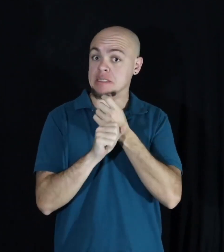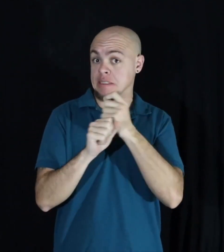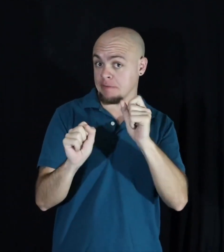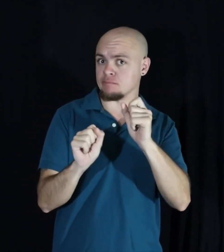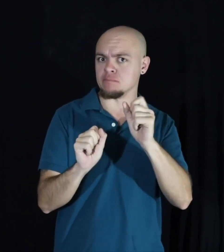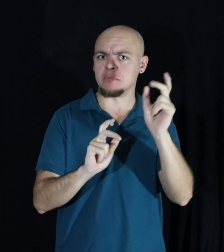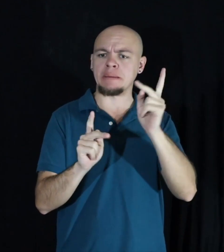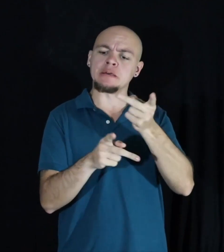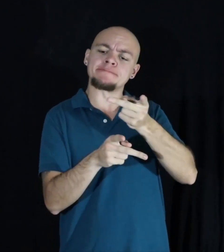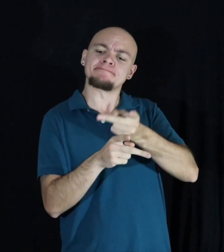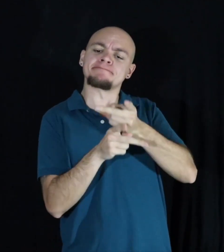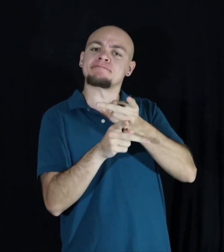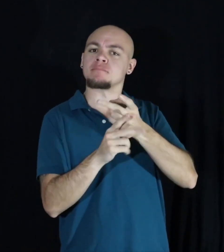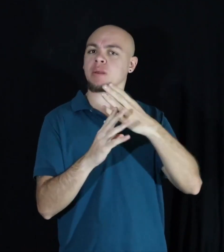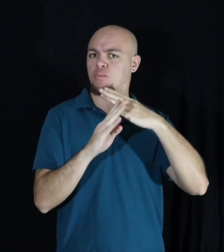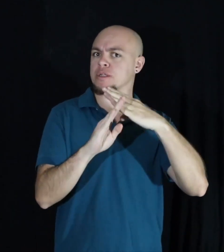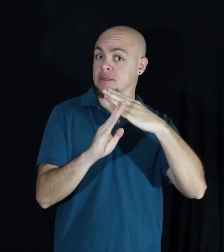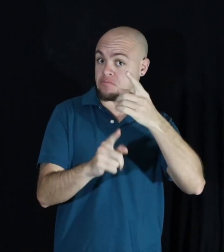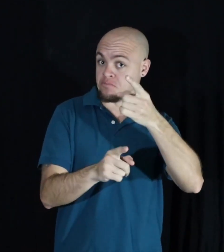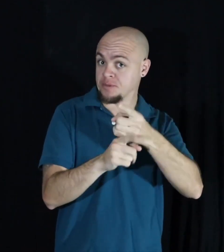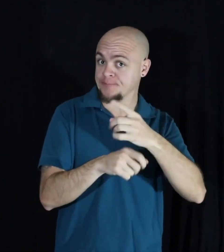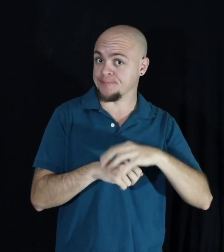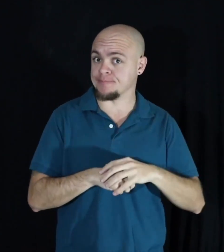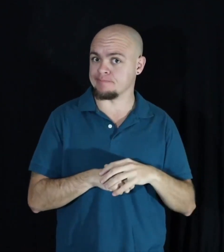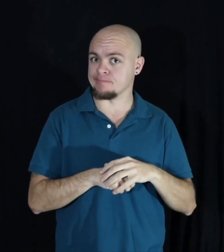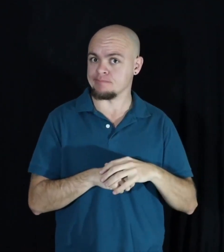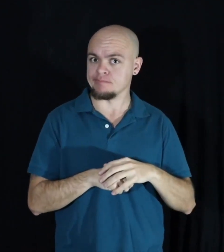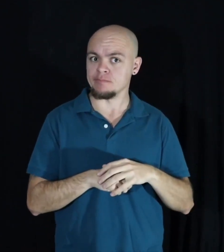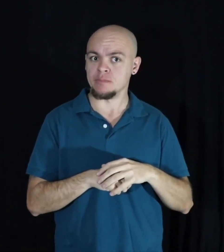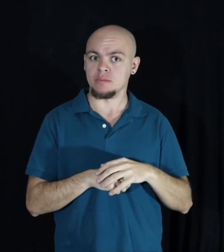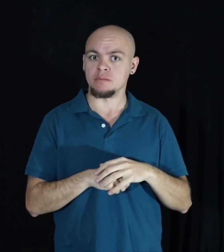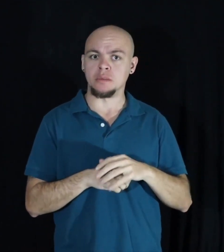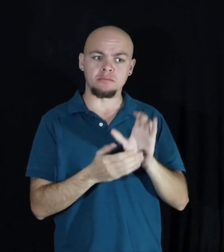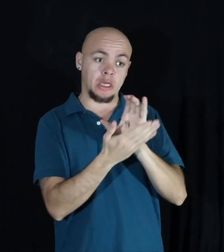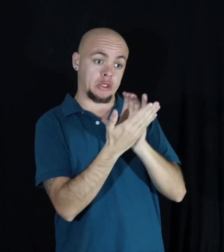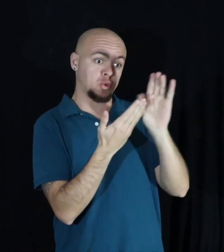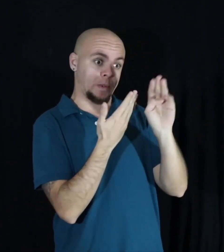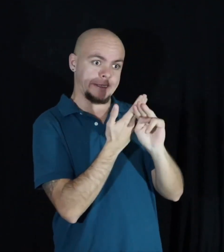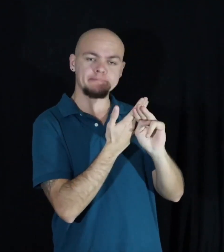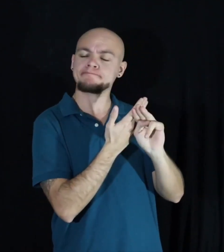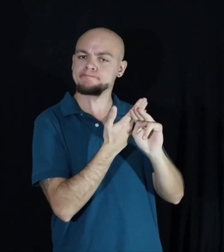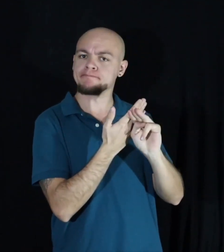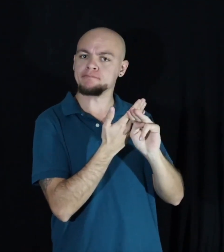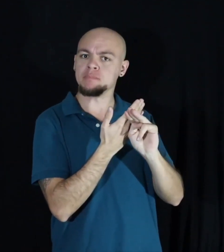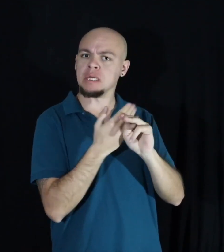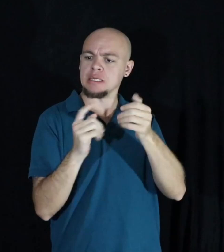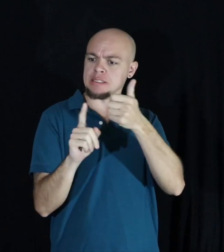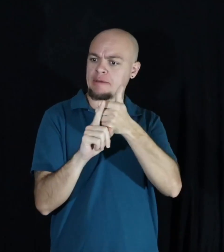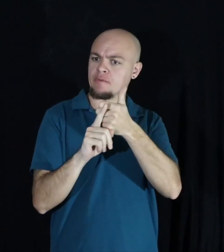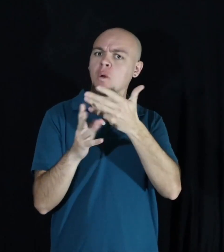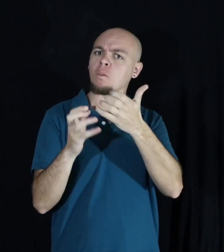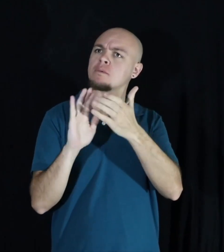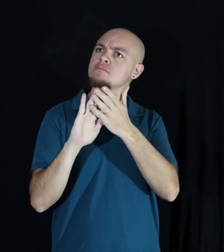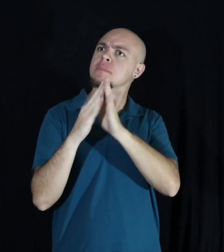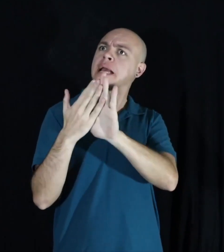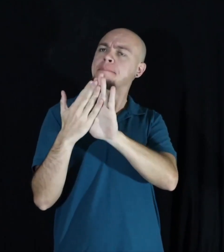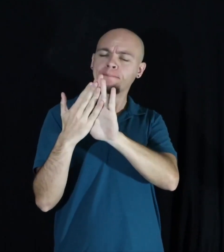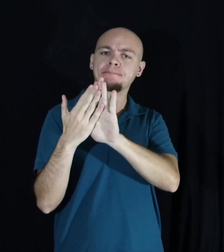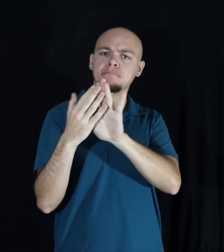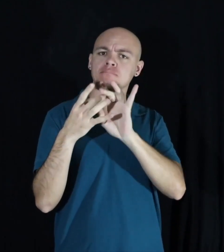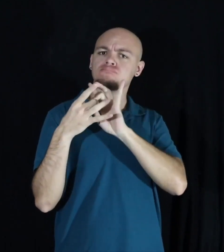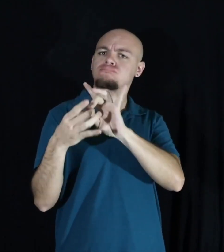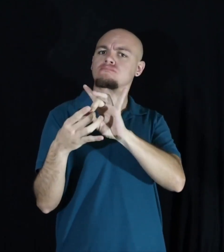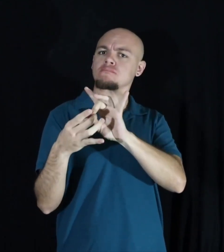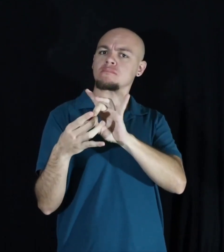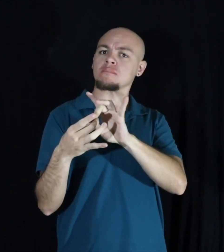for, and protected. It's where we learn not only what's on the curriculum, but about ourselves and who we want to become. However, what